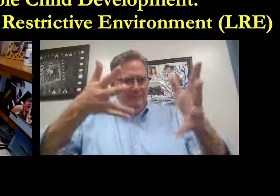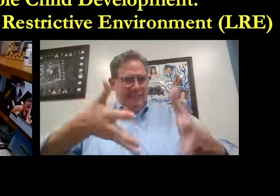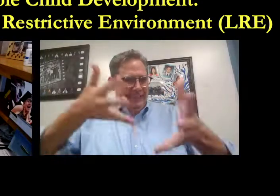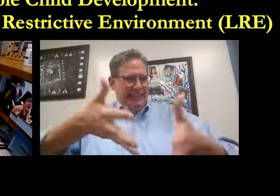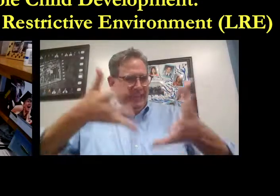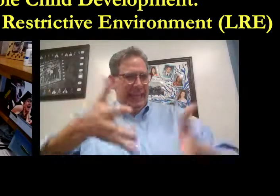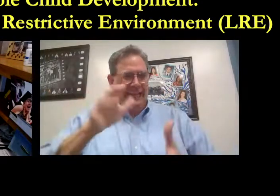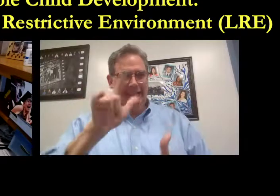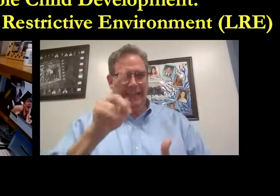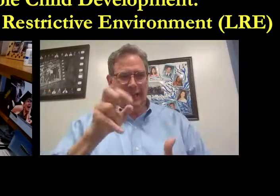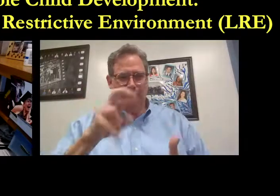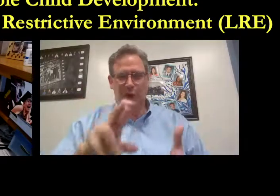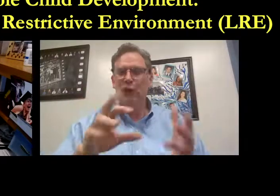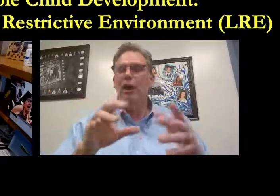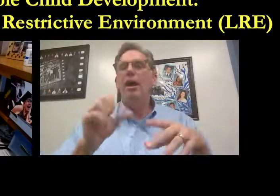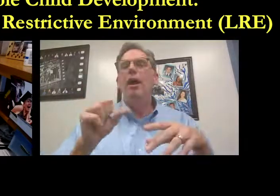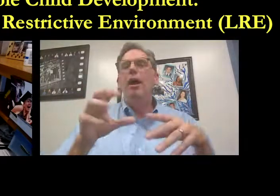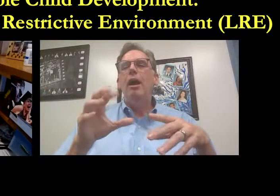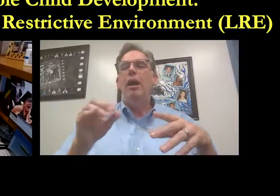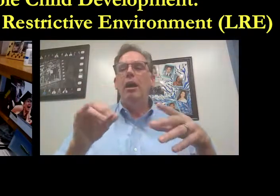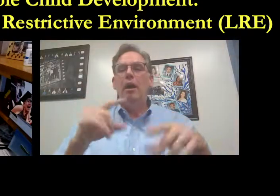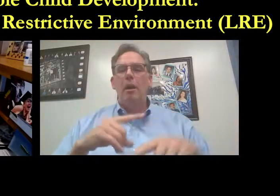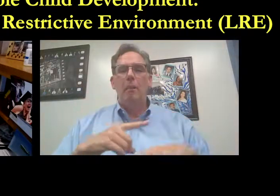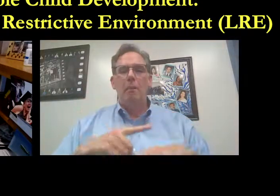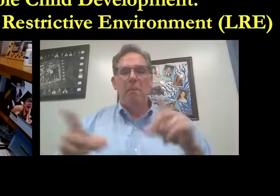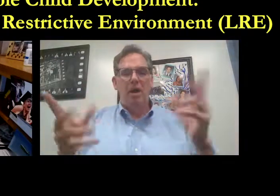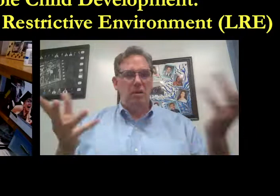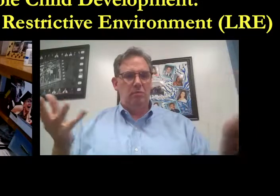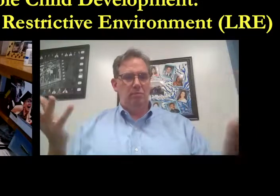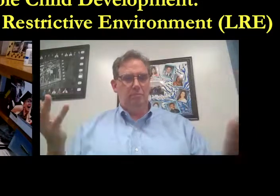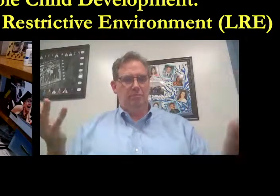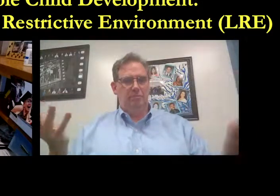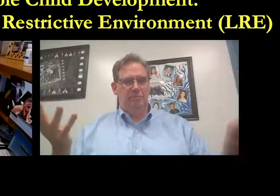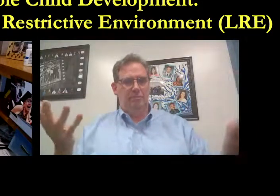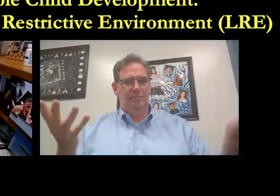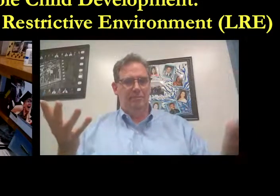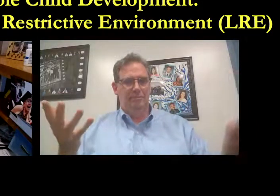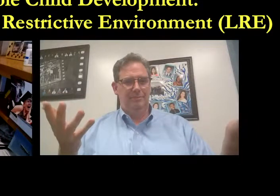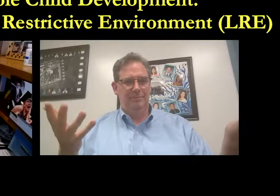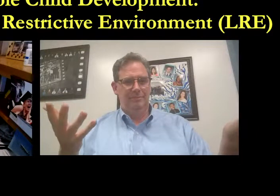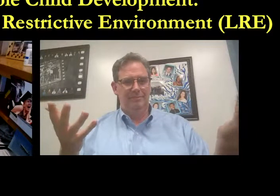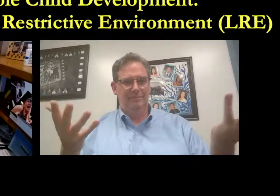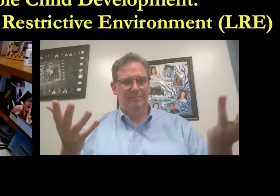I couldn't let that statement just linger.